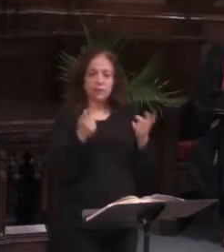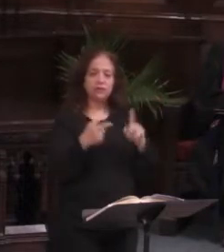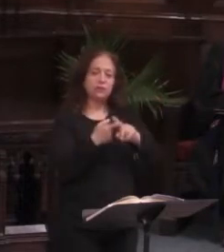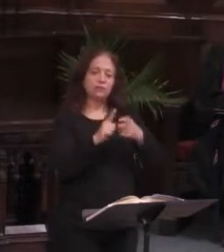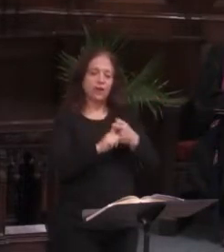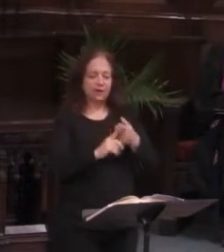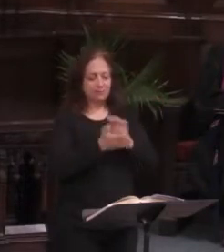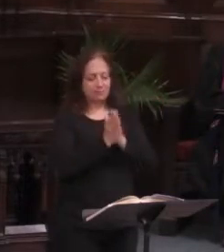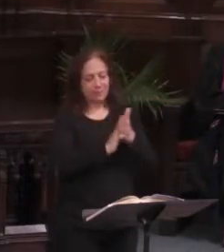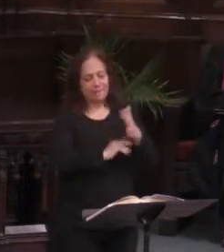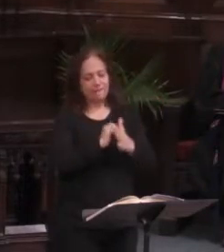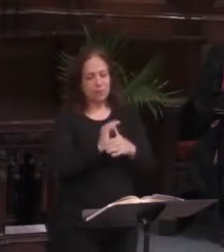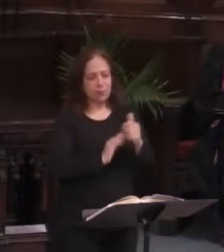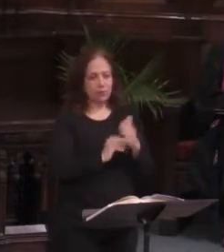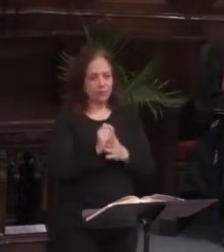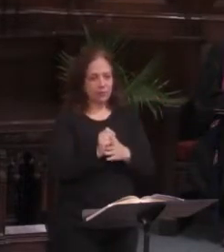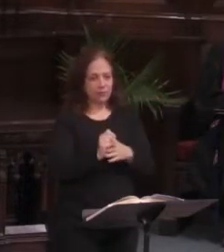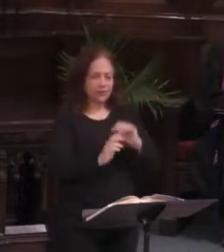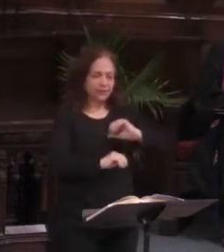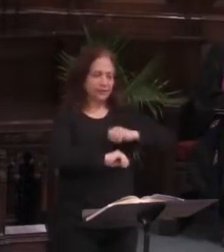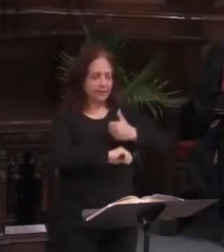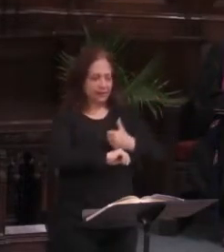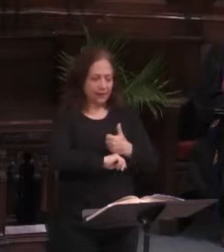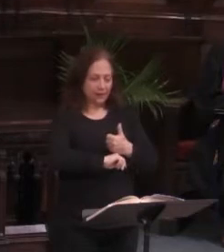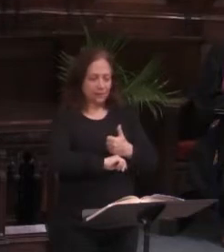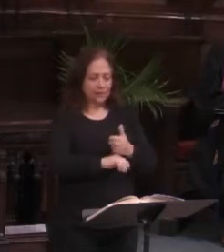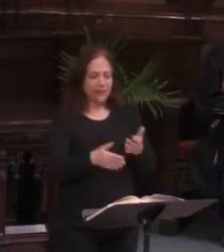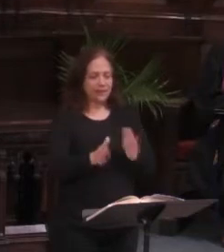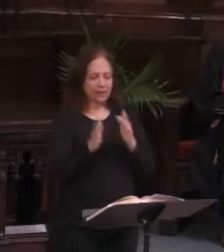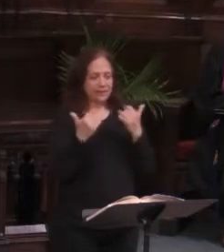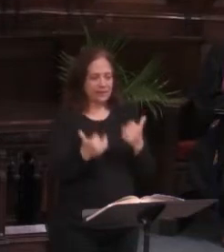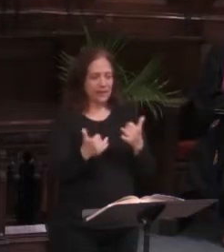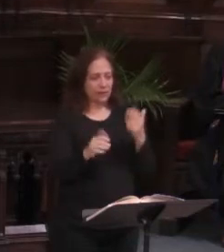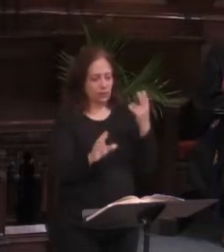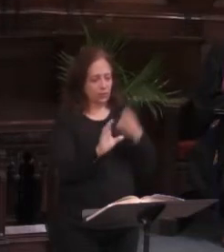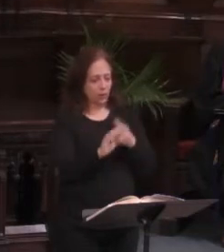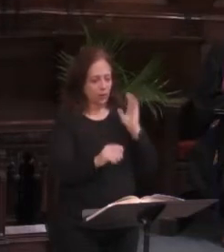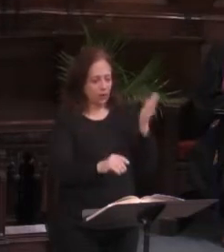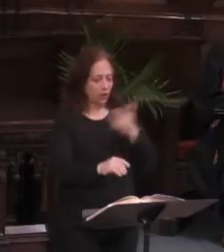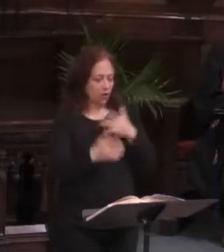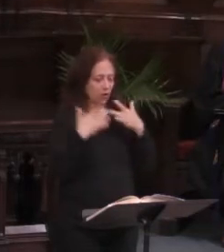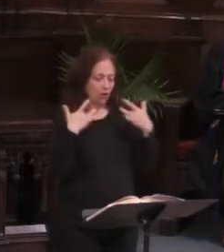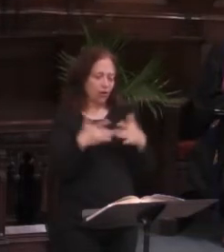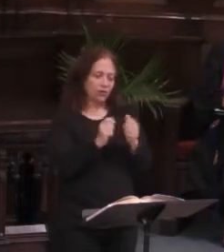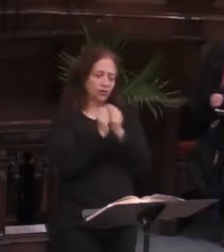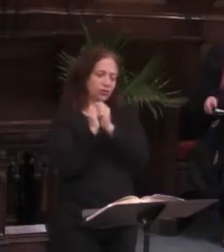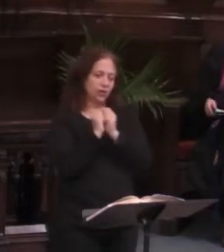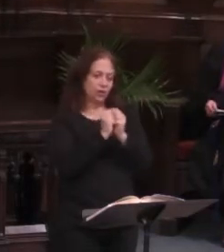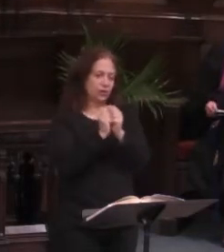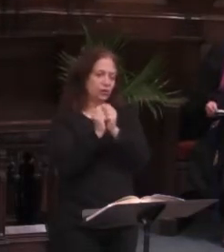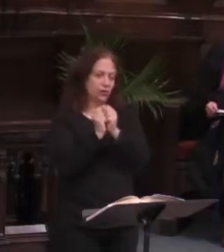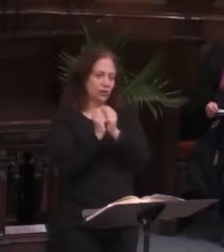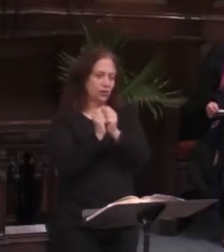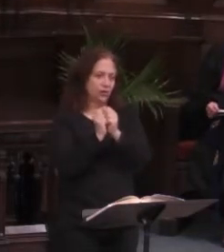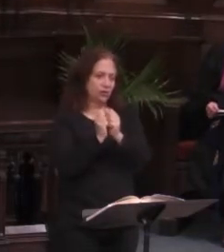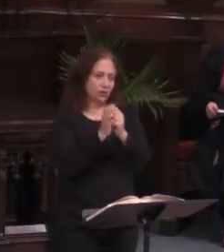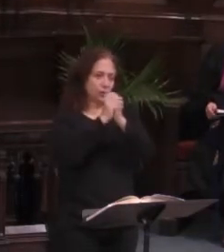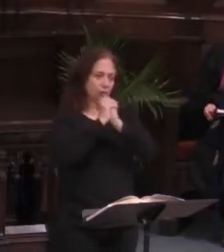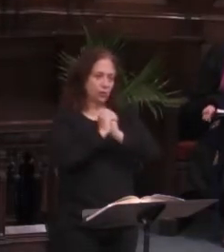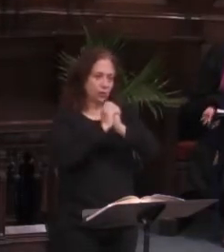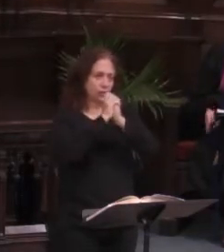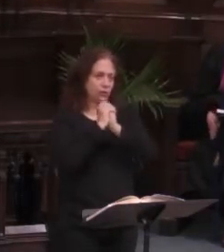get comfortable, settle in, and let us now join our hearts together as we